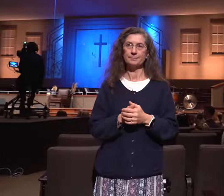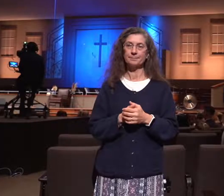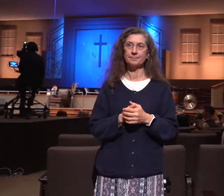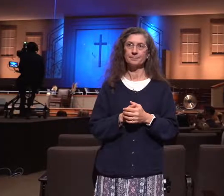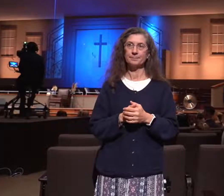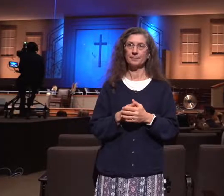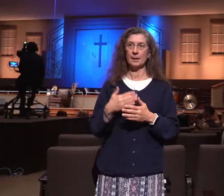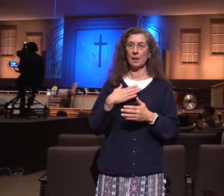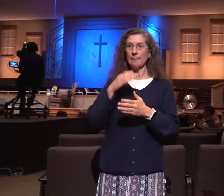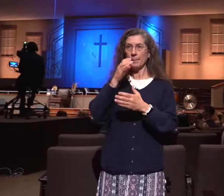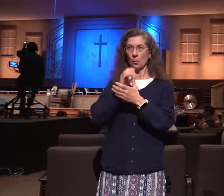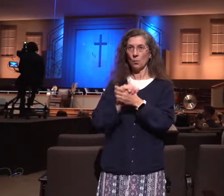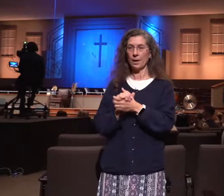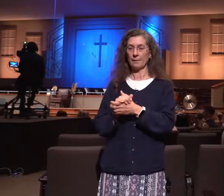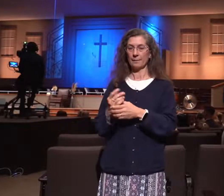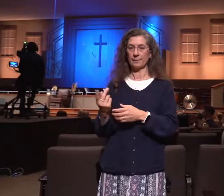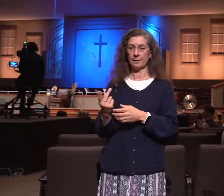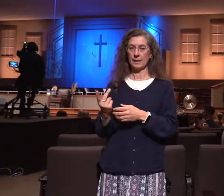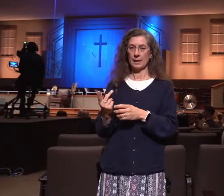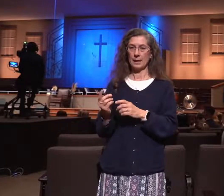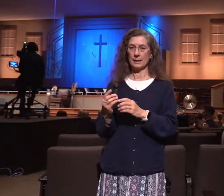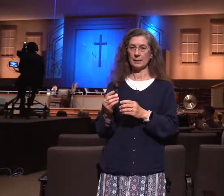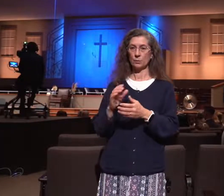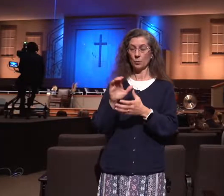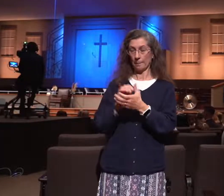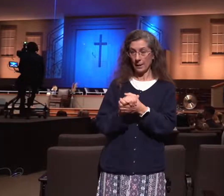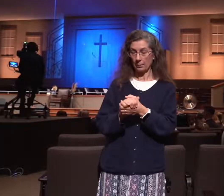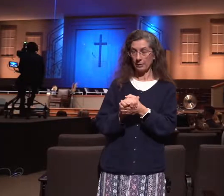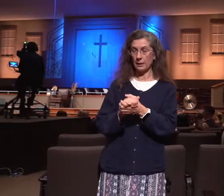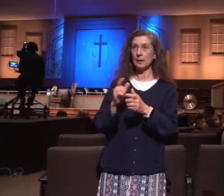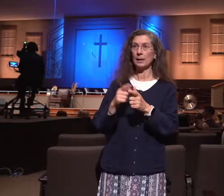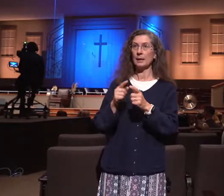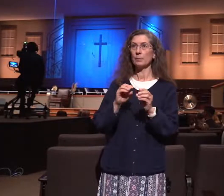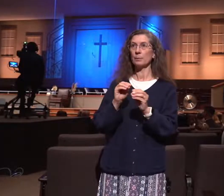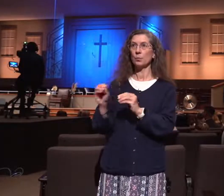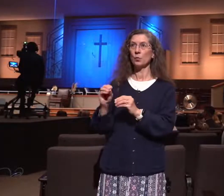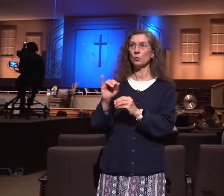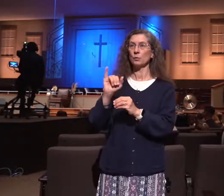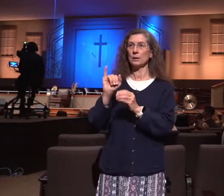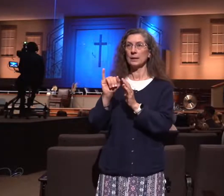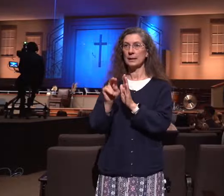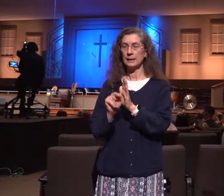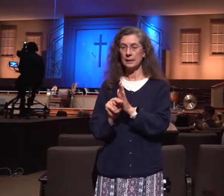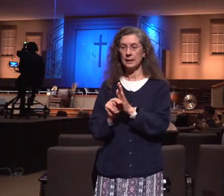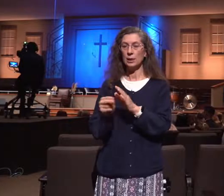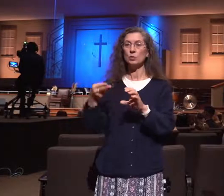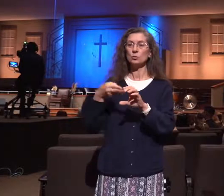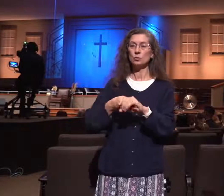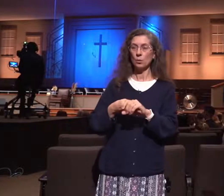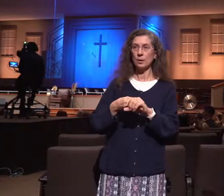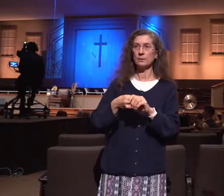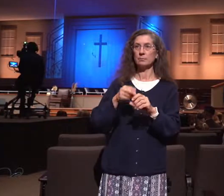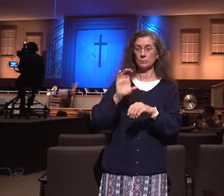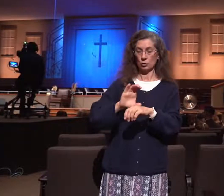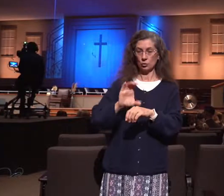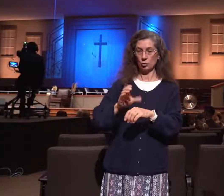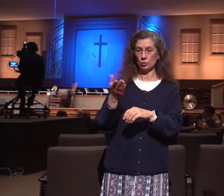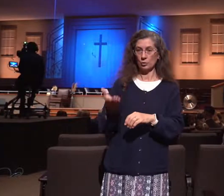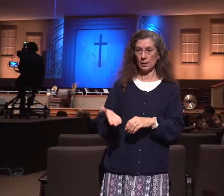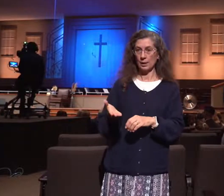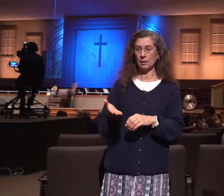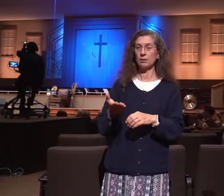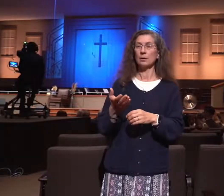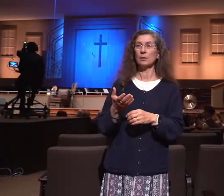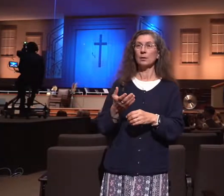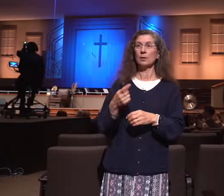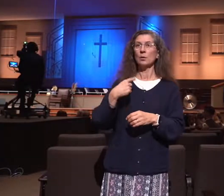Virginia and I got married and moved to Gary, Indiana. Joined a good old-fashioned Baptist church. We were both